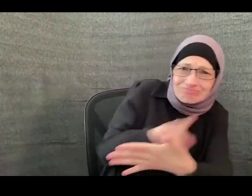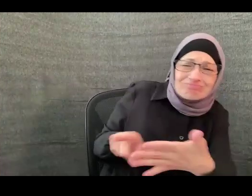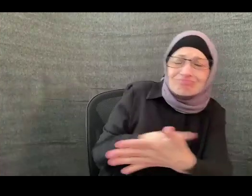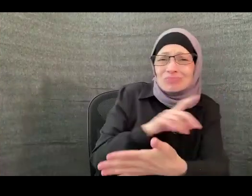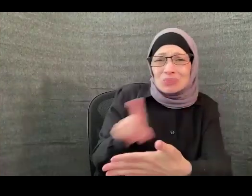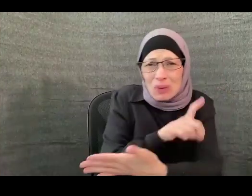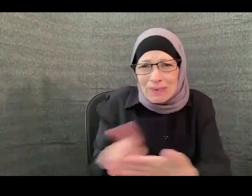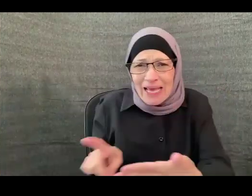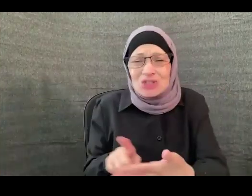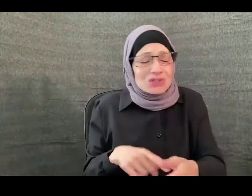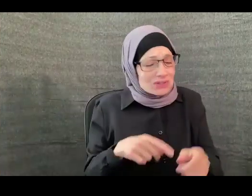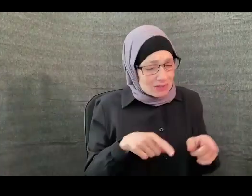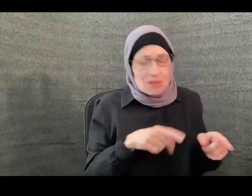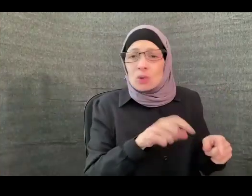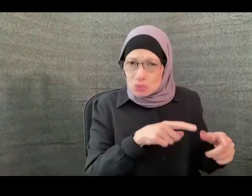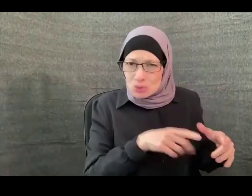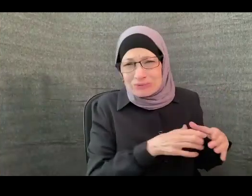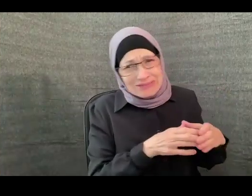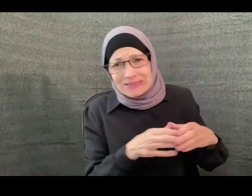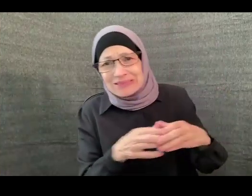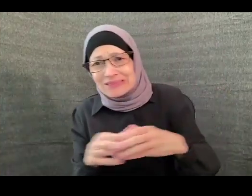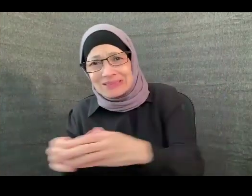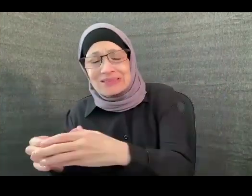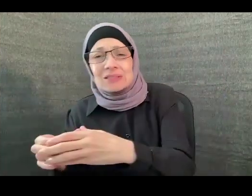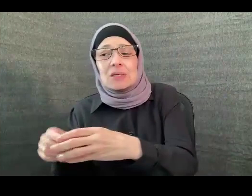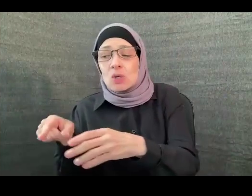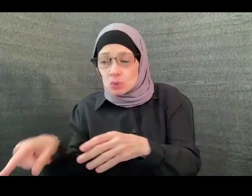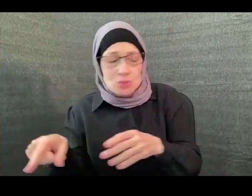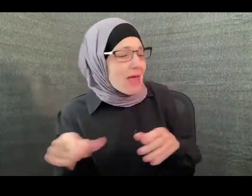are welcome with open arms and open hearts.